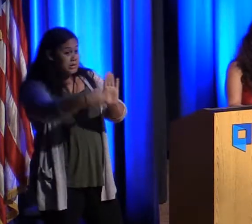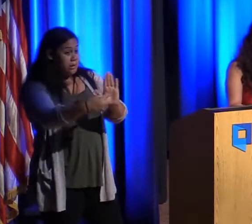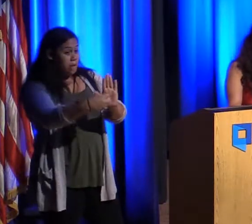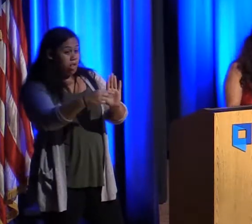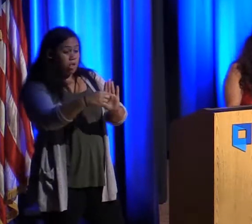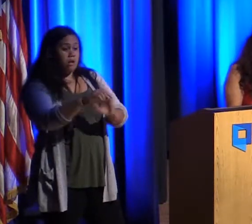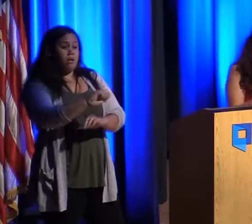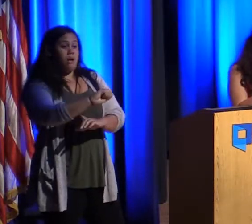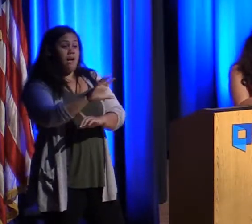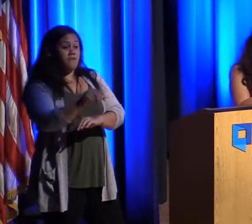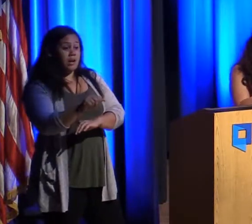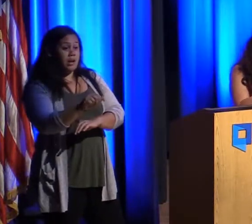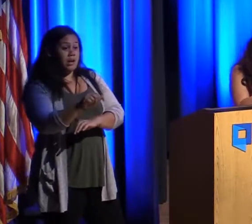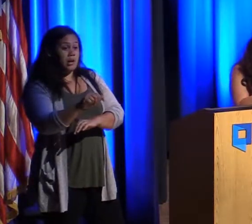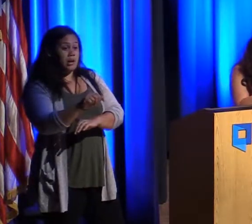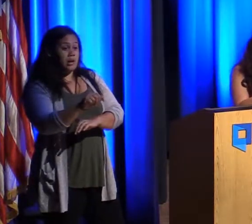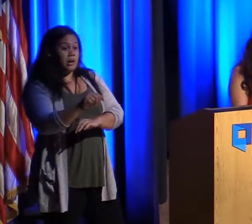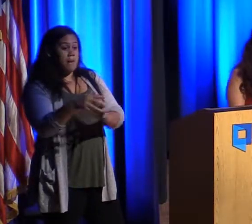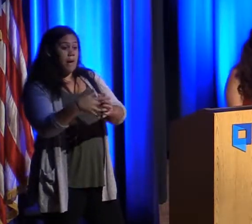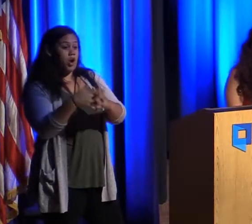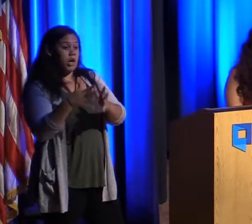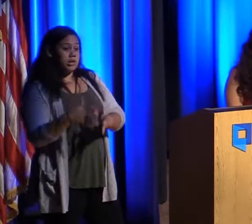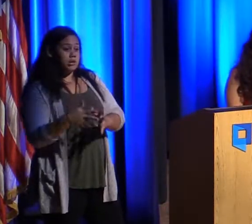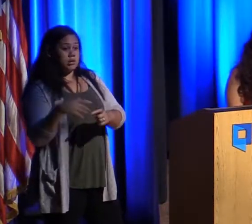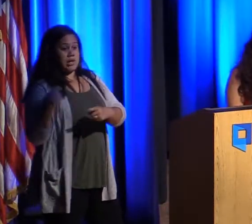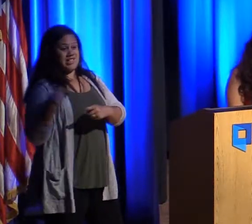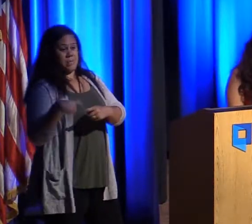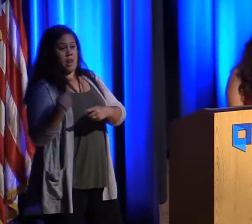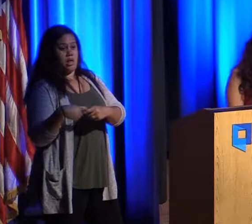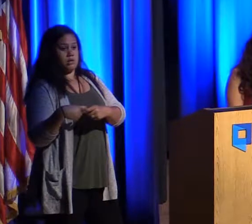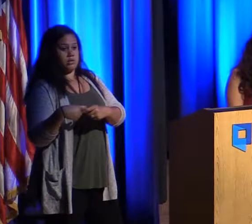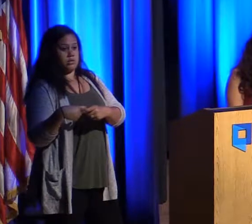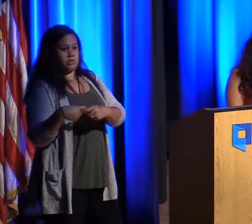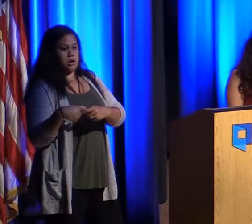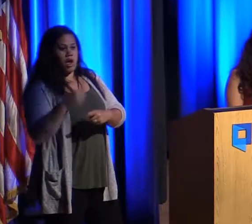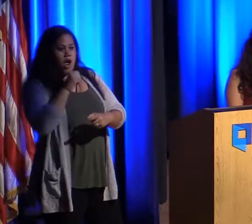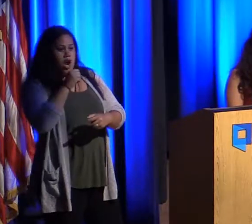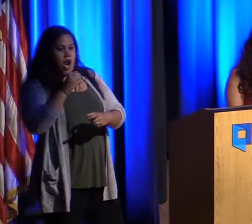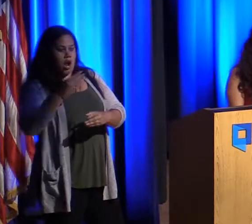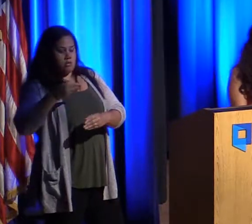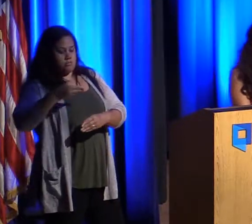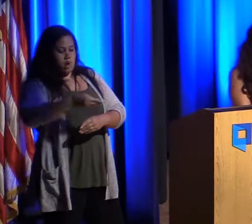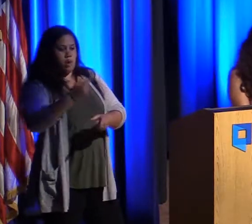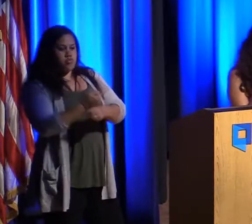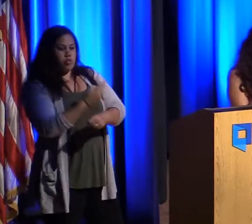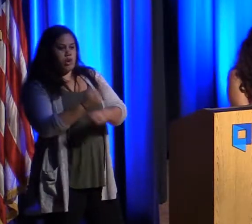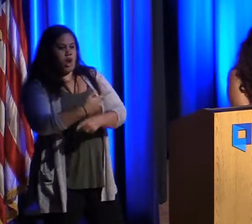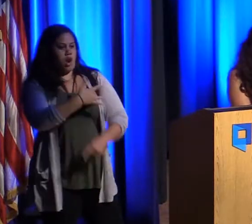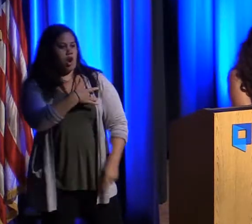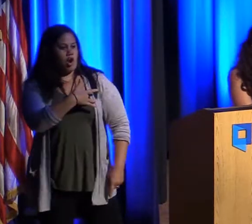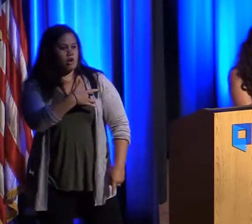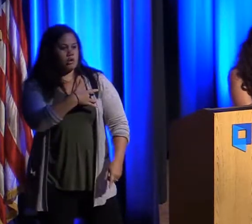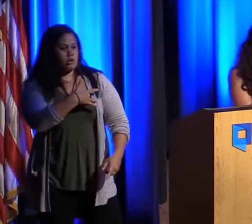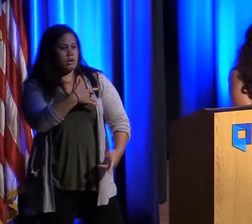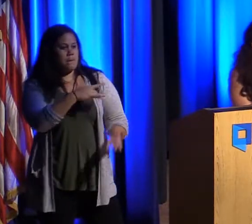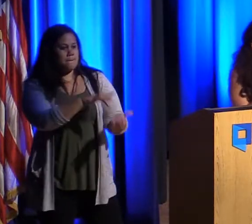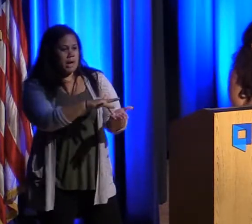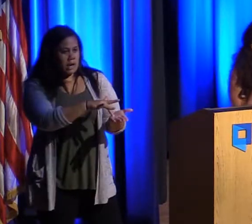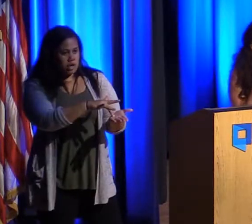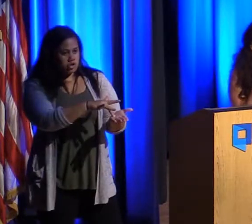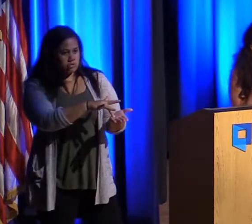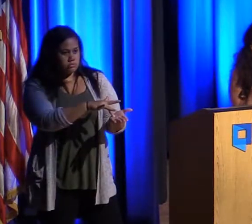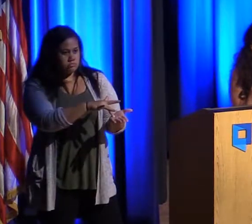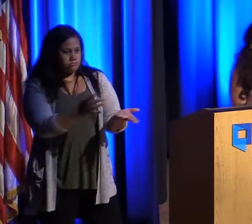Americans, and in some cases Hispanics, are less likely to receive appropriate cardiac medication or to undergo coronary